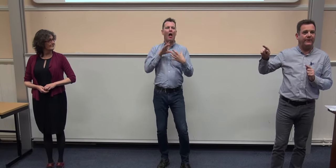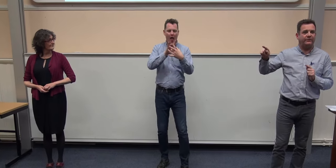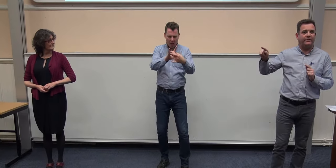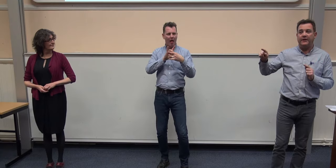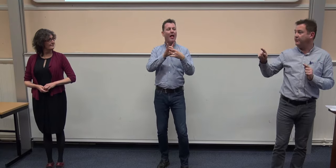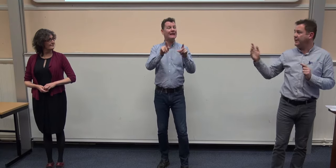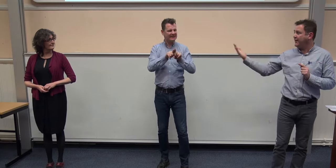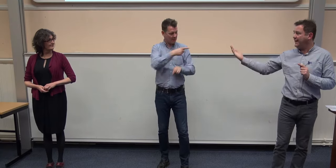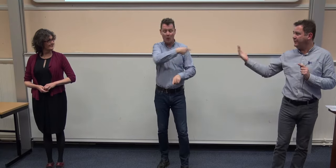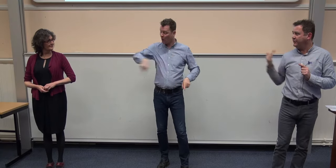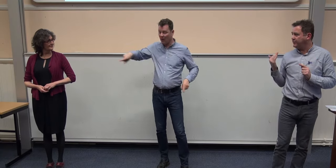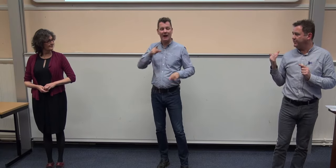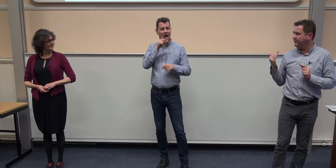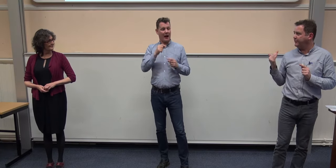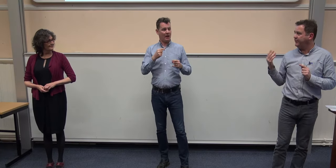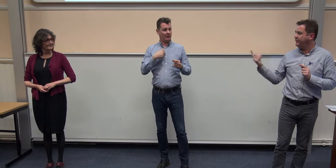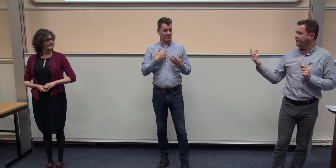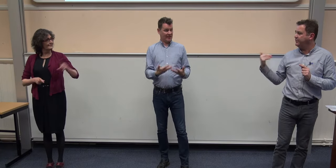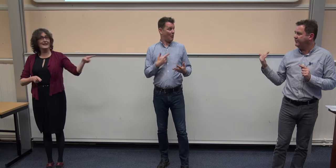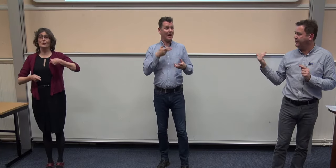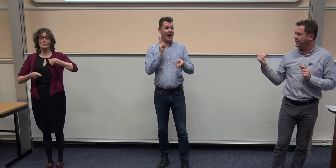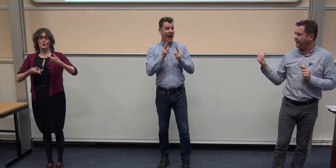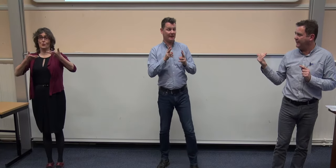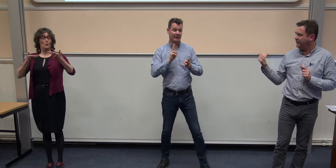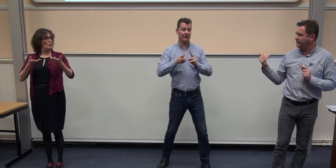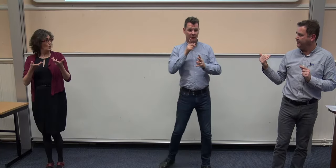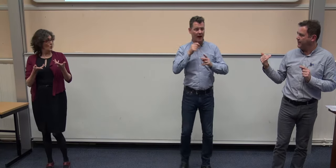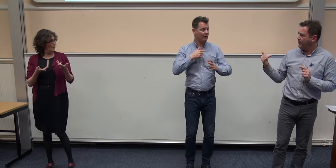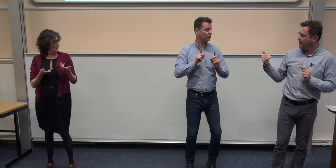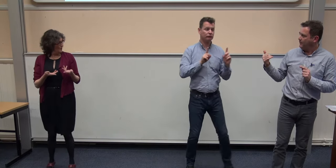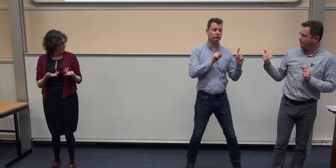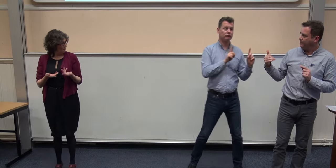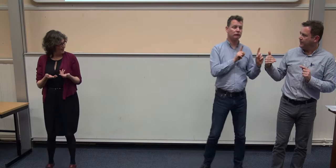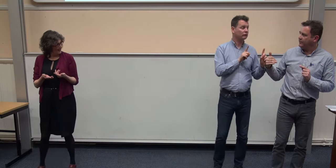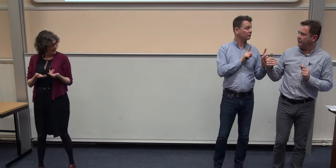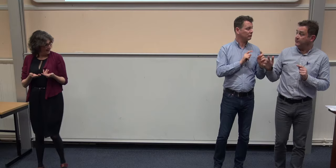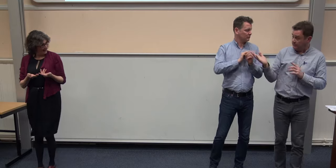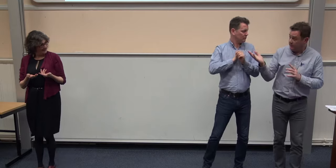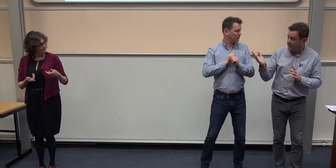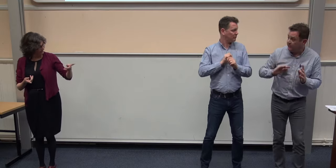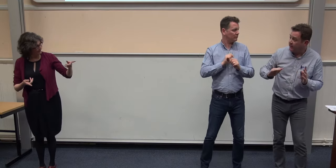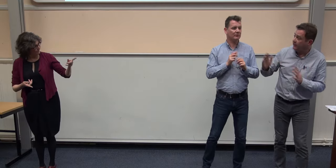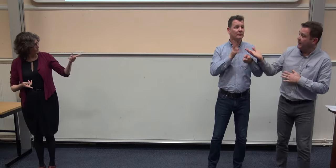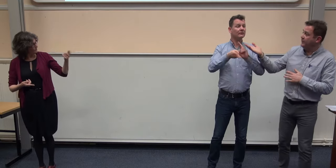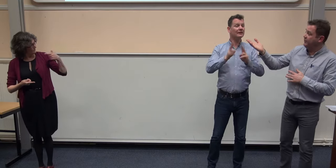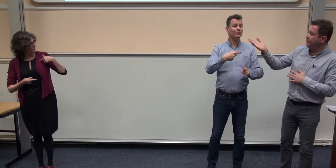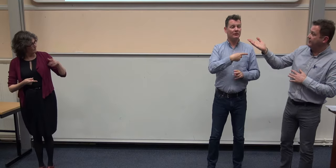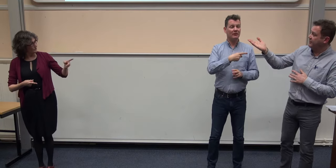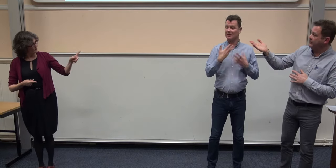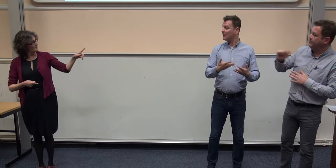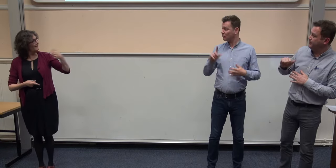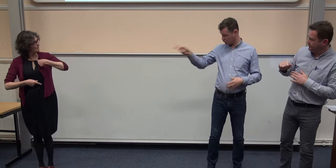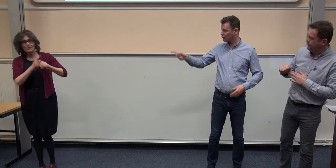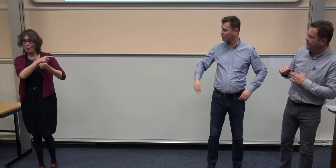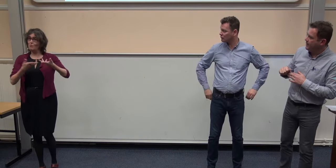the space. So now Andy's interpreting for me. If you just come over here a little bit, Andy. So who's in? Marion, you go